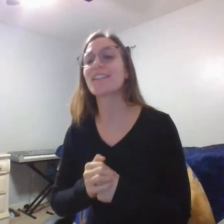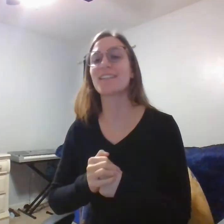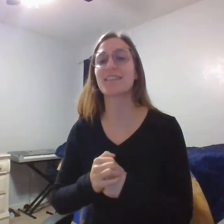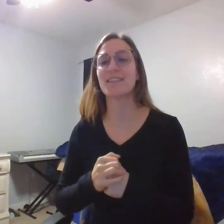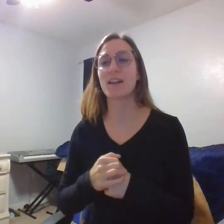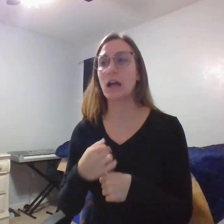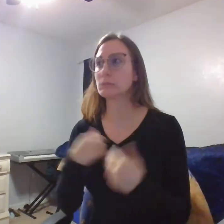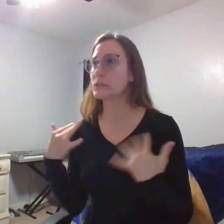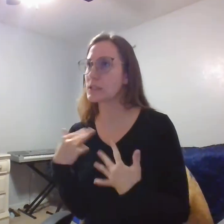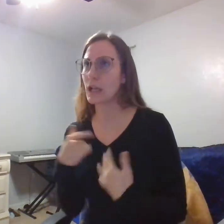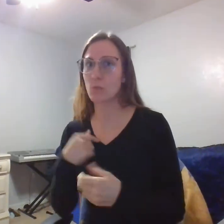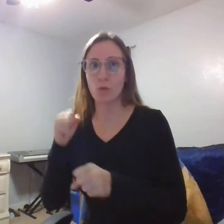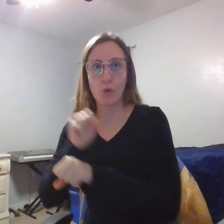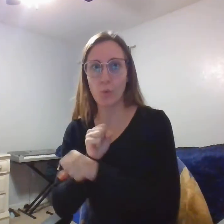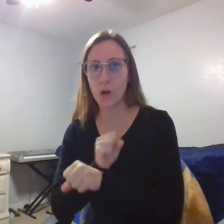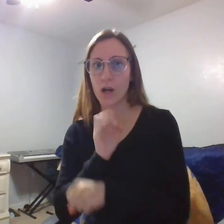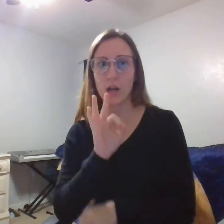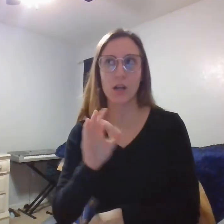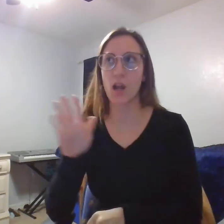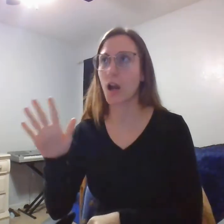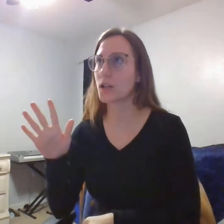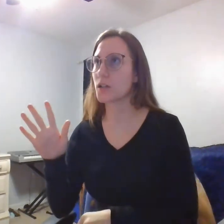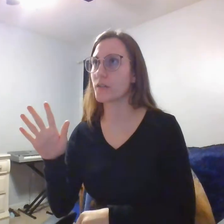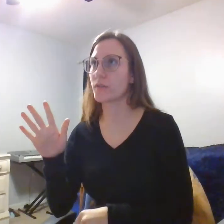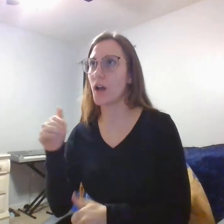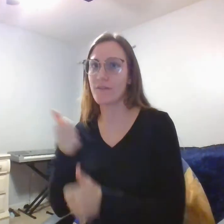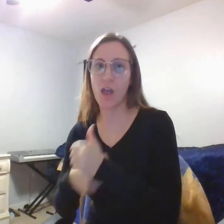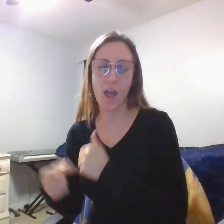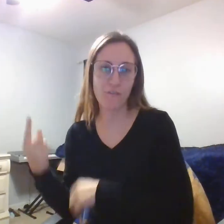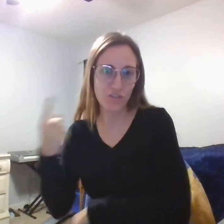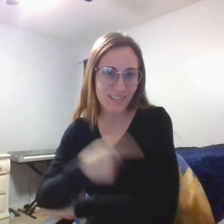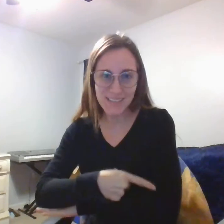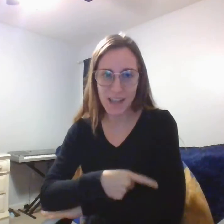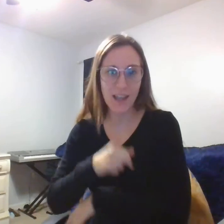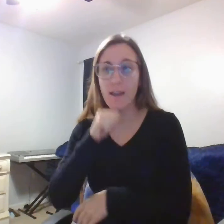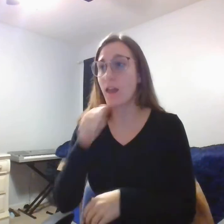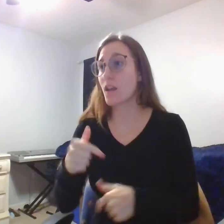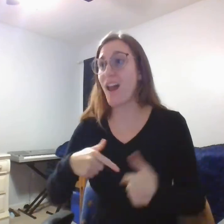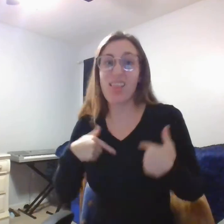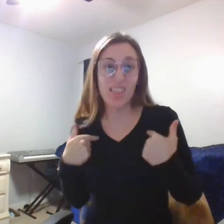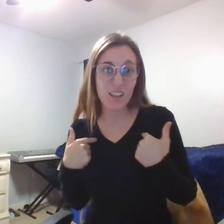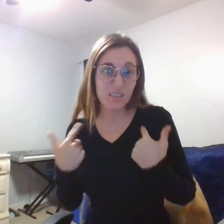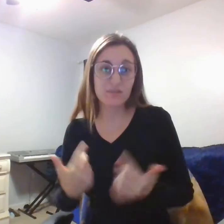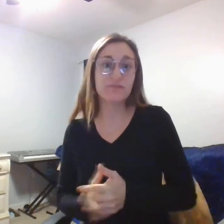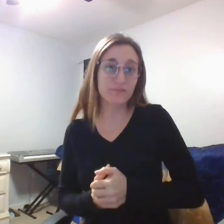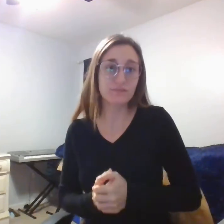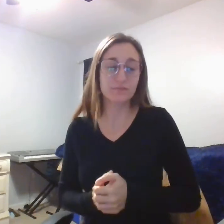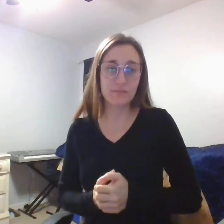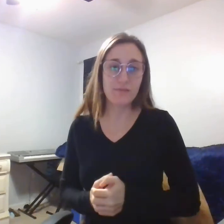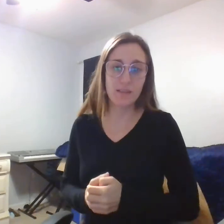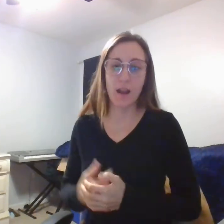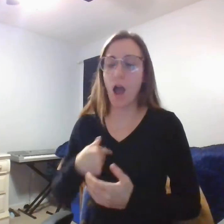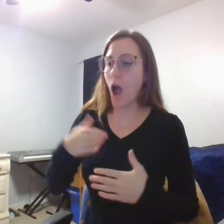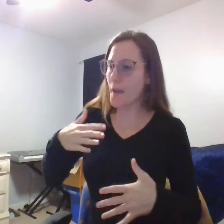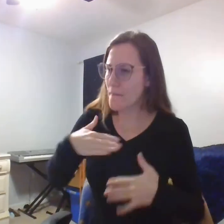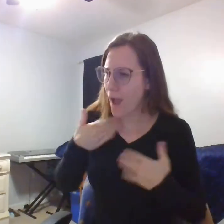a 9 to 5 the rest of my life and not do anything I want. So I'm currently happy, but I want to figure out how to